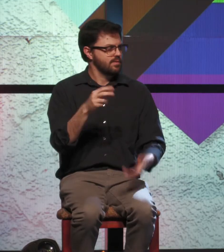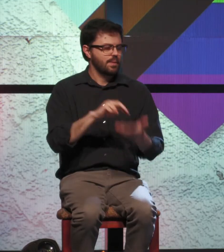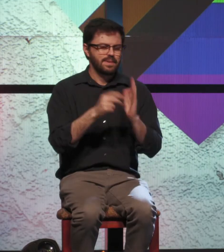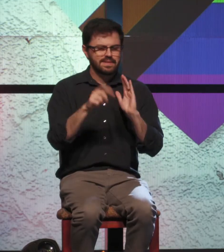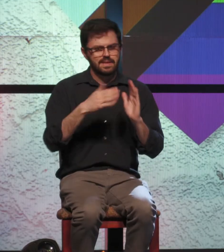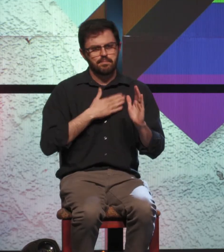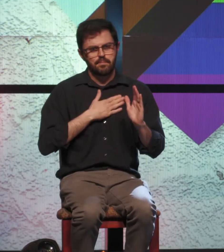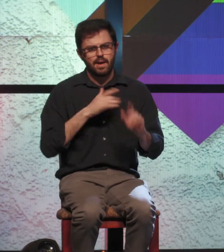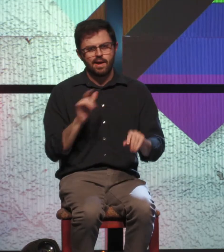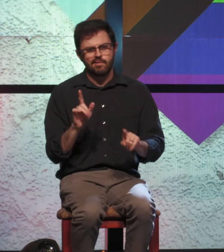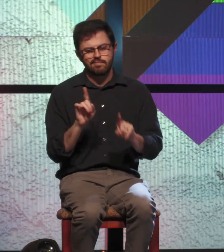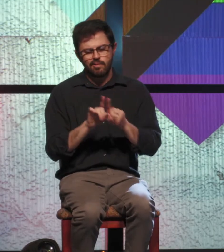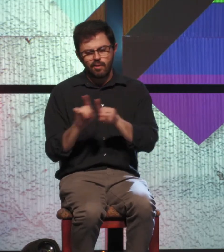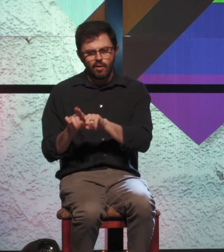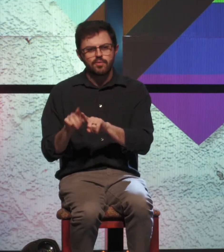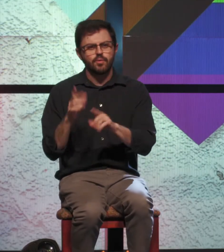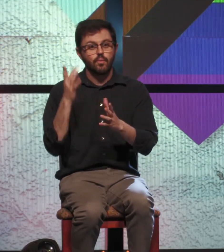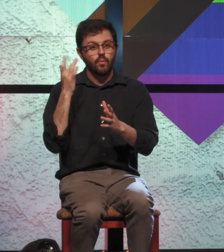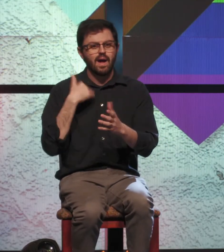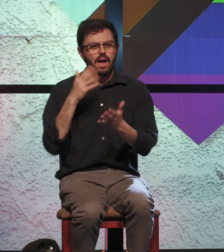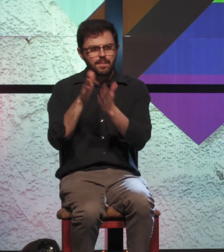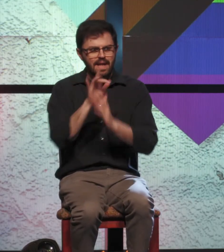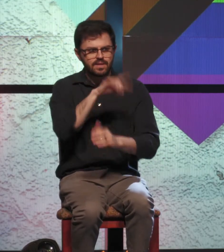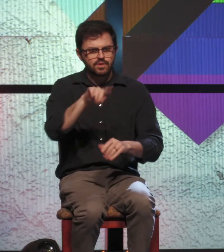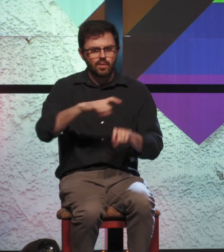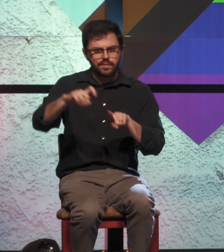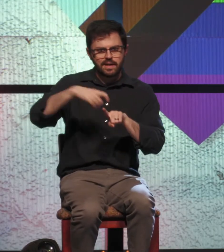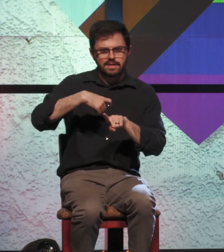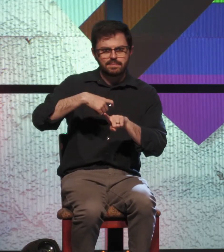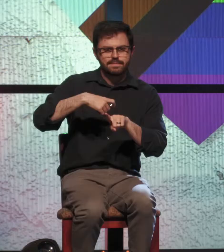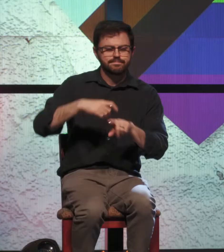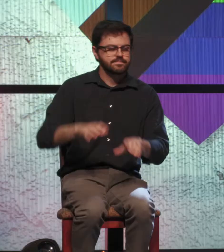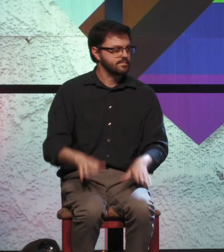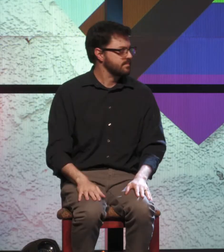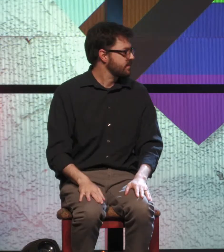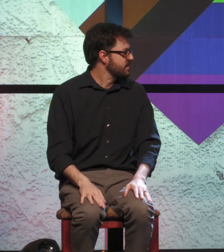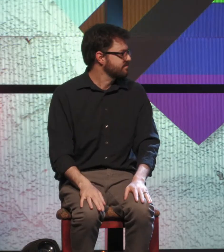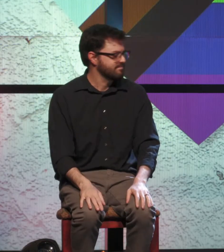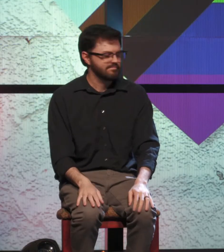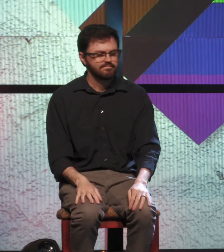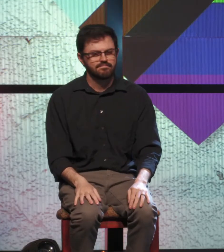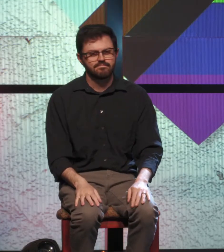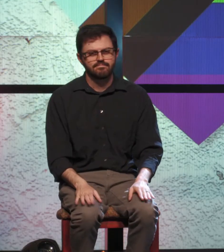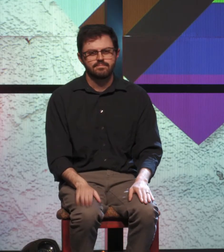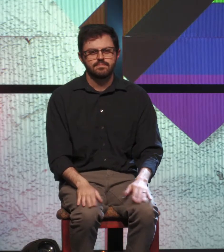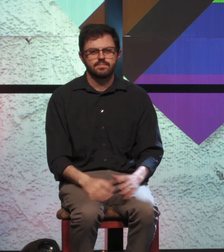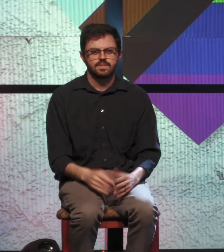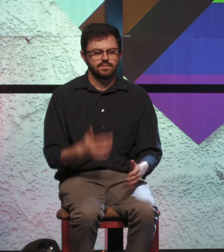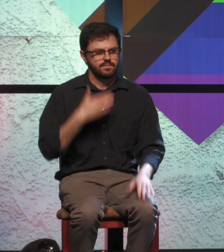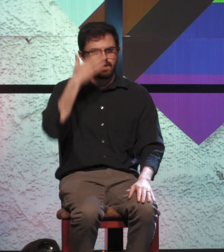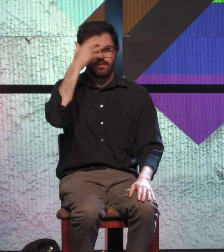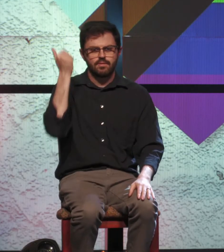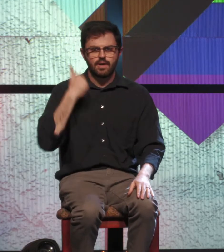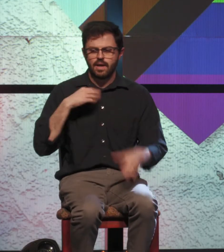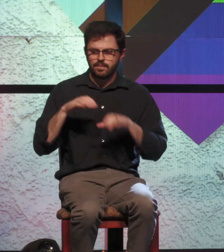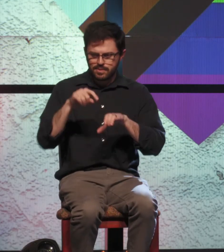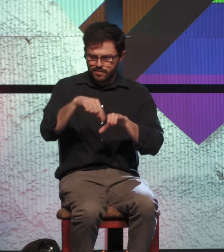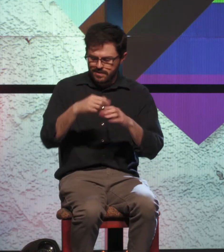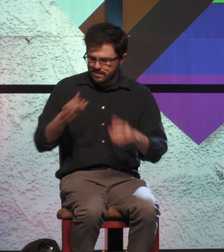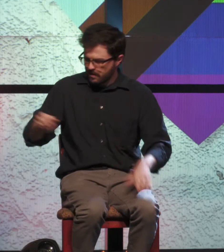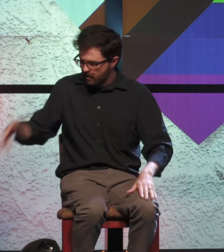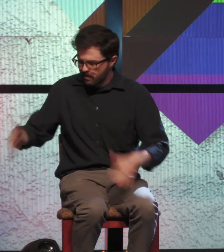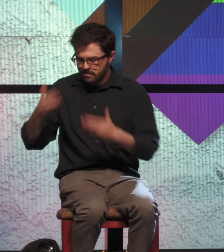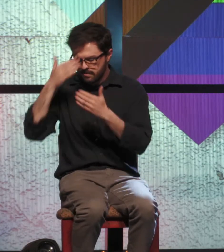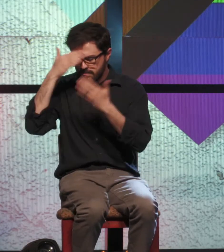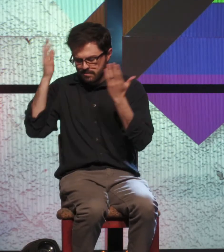Hold on, because you're going to be texting me. Hold on. I'm right here. Okay, here we go. Okay, I forgot I was doing this, but we're going to do this